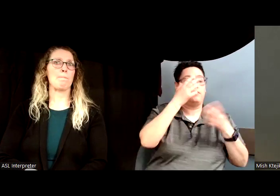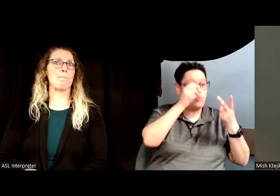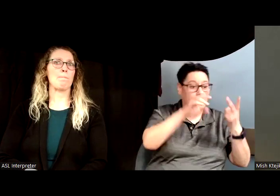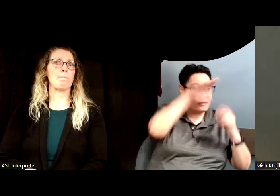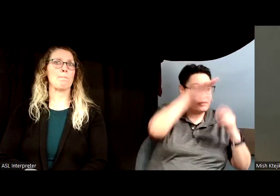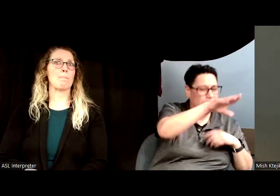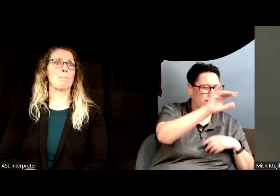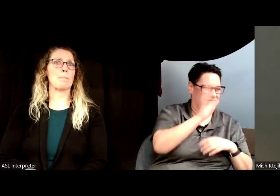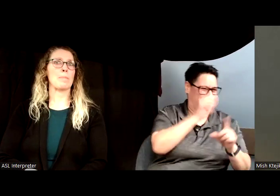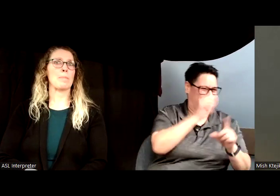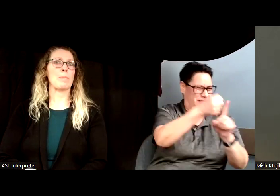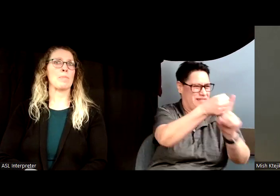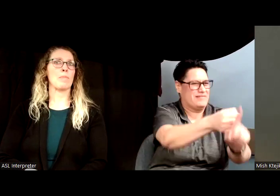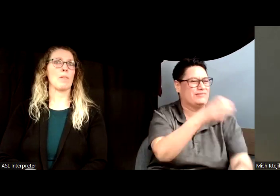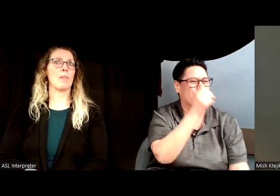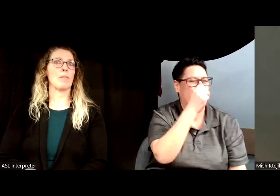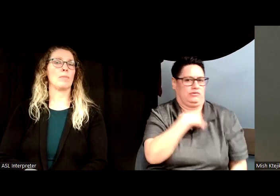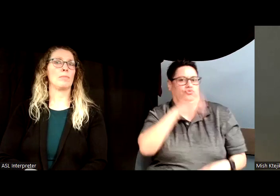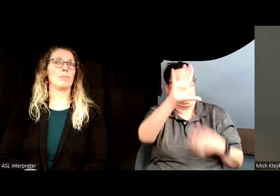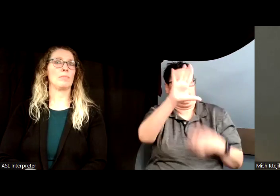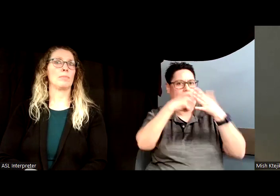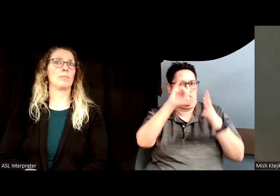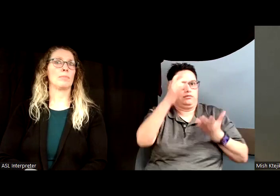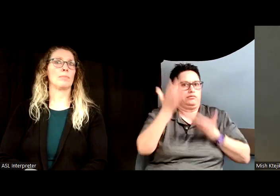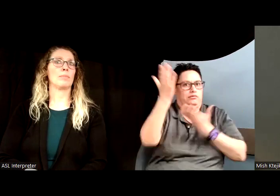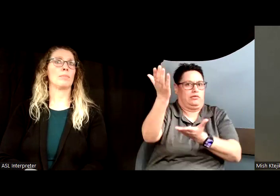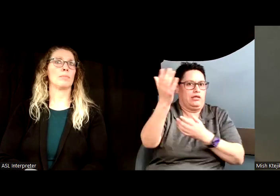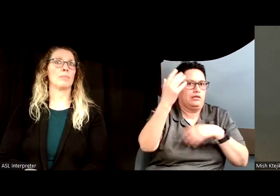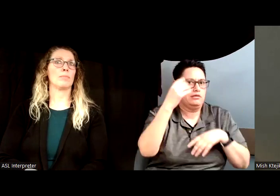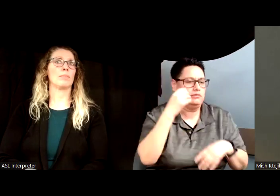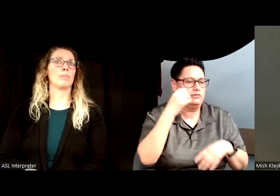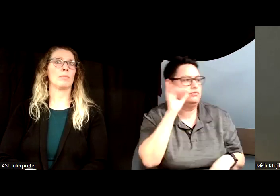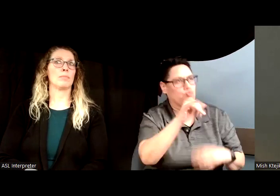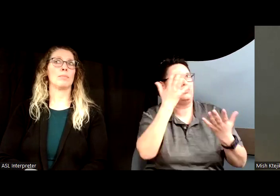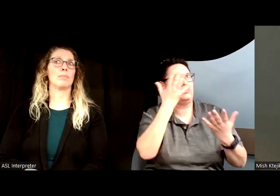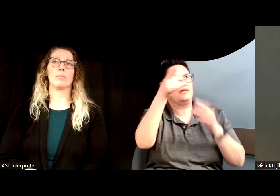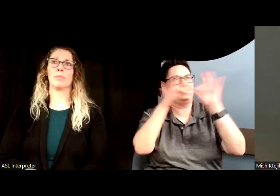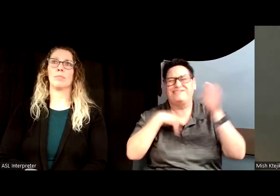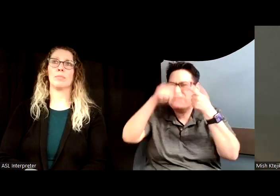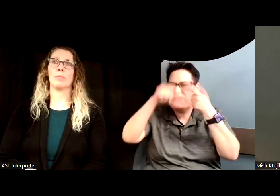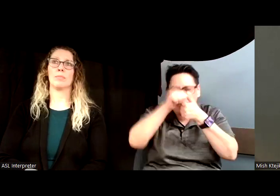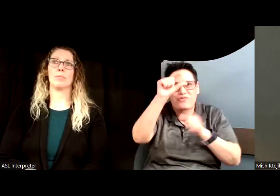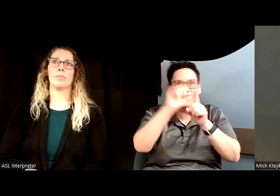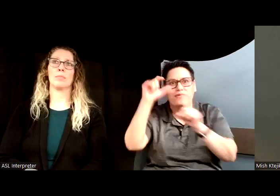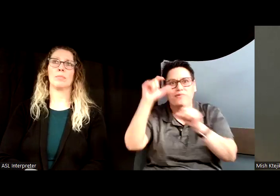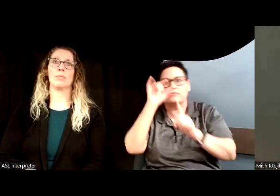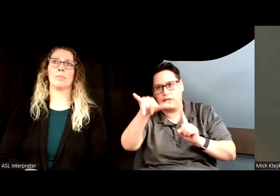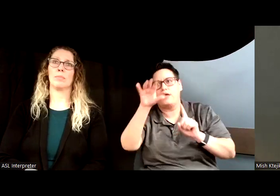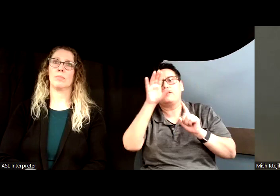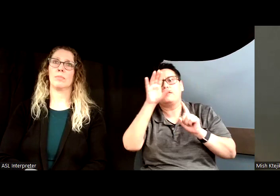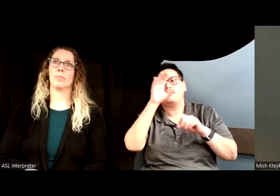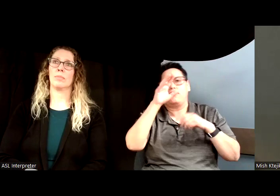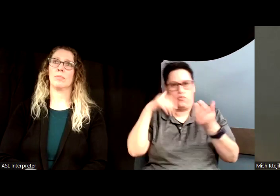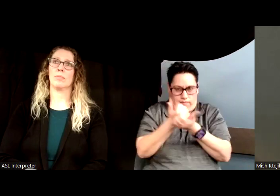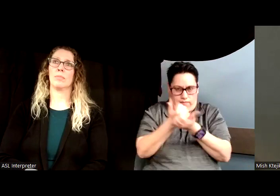And understanding that we don't want all this information to be fluctuating all the time. So I like what Jack was proposing. I don't remember exact wording